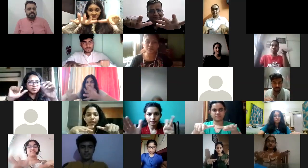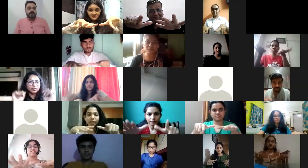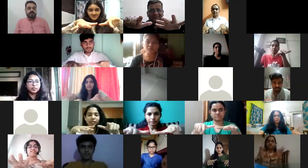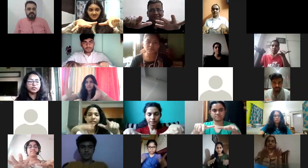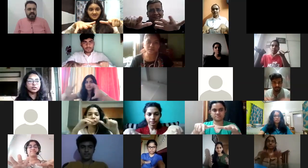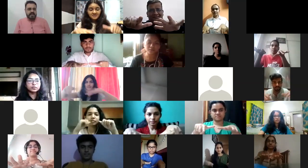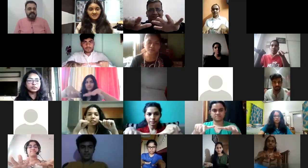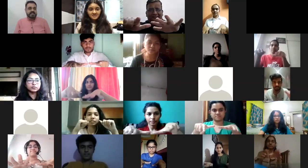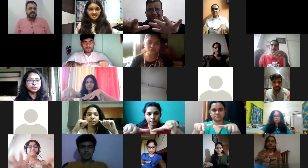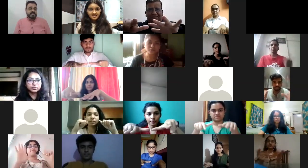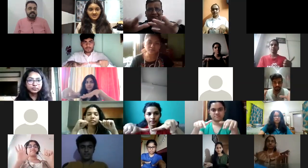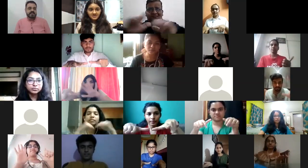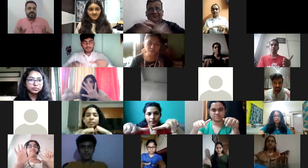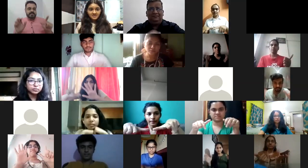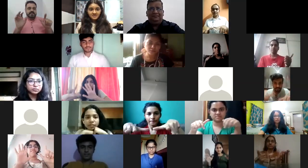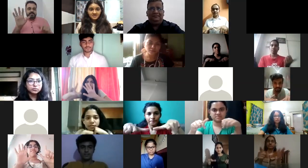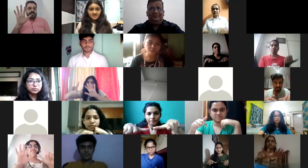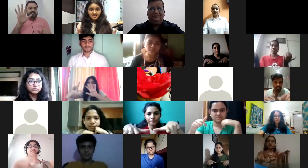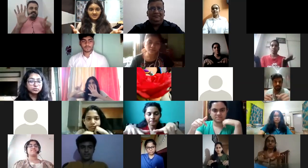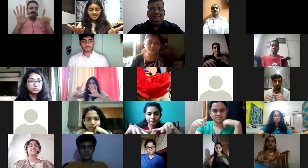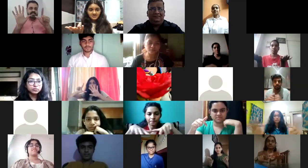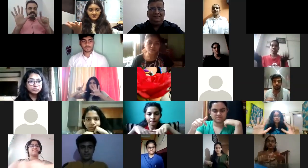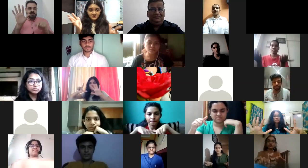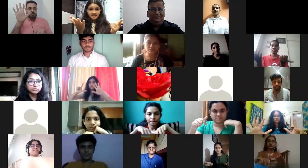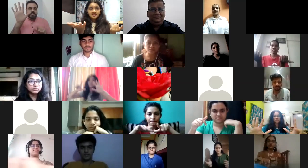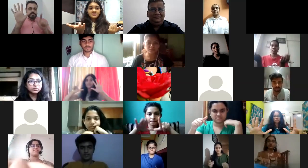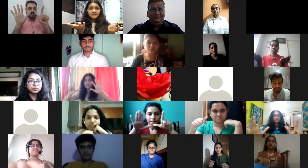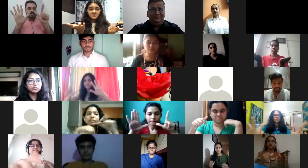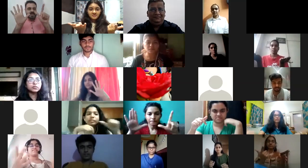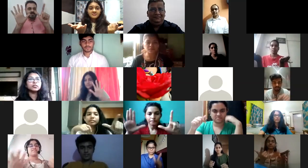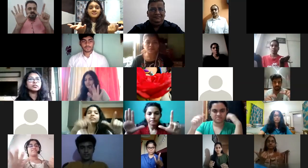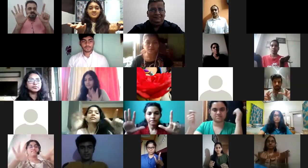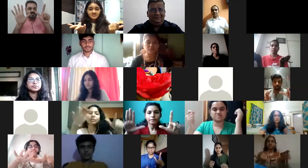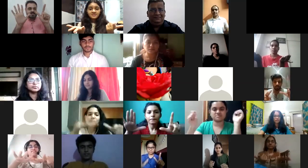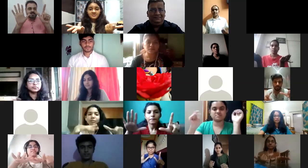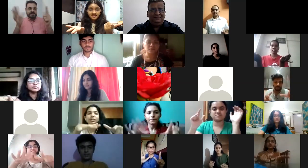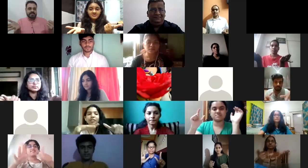The underlying reason is there are 7 days in a week, 5 or 2 7.